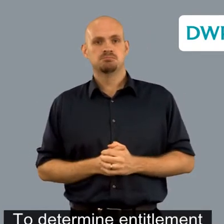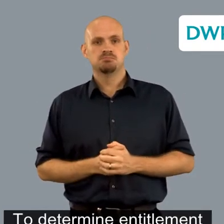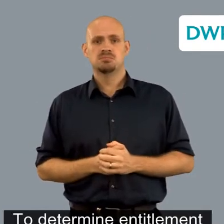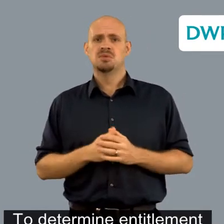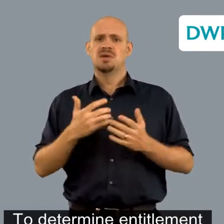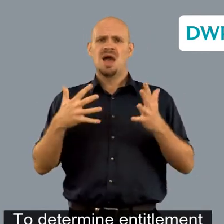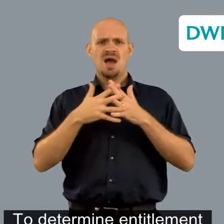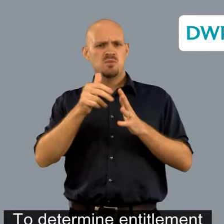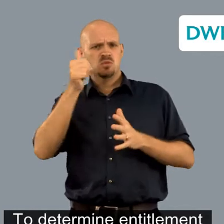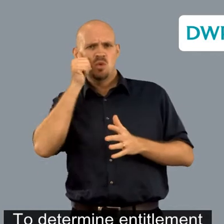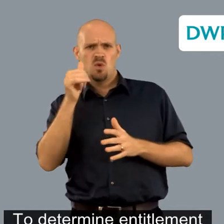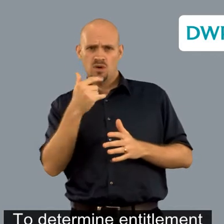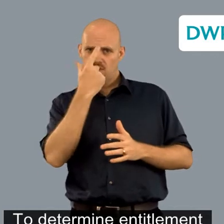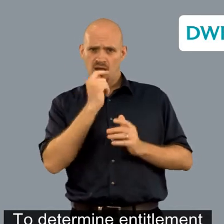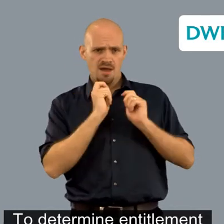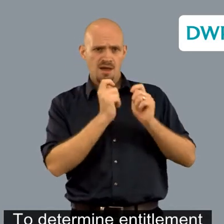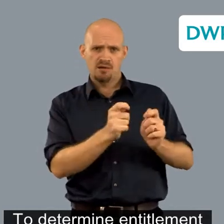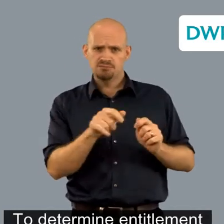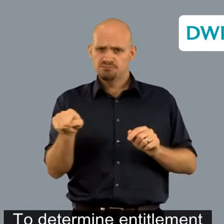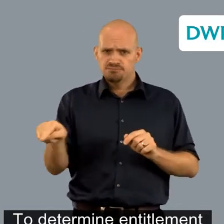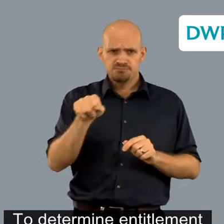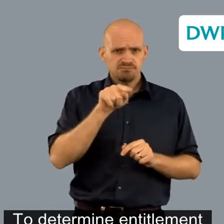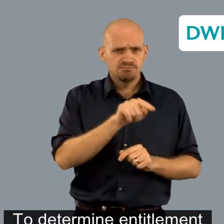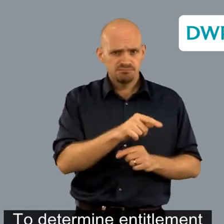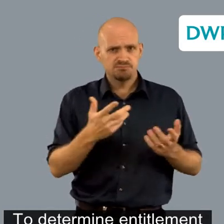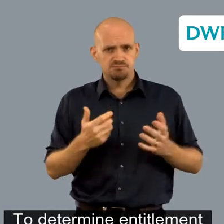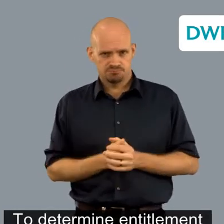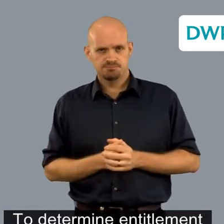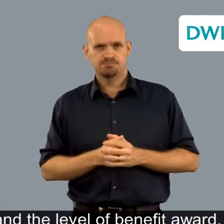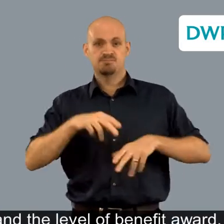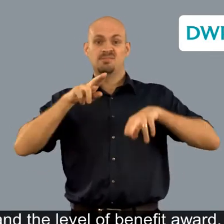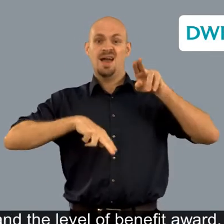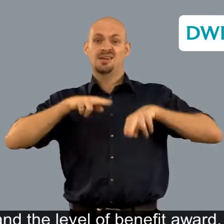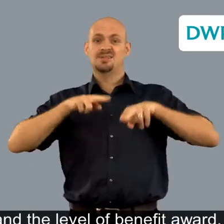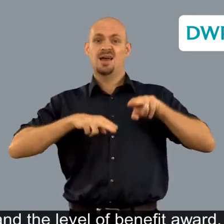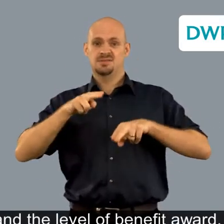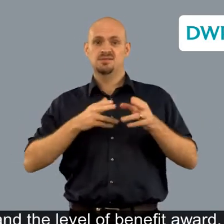To determine entitlement to the two components and the level of benefit award,